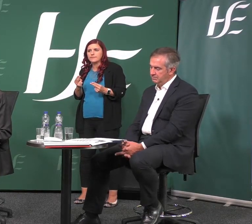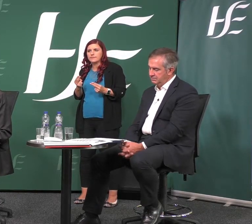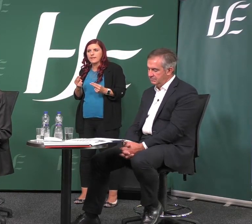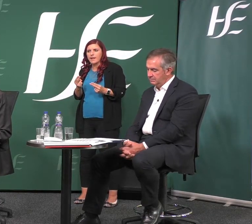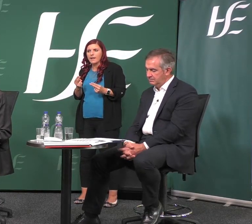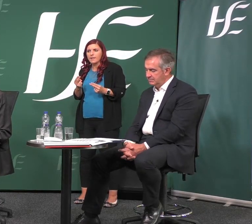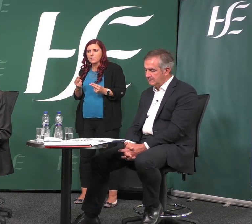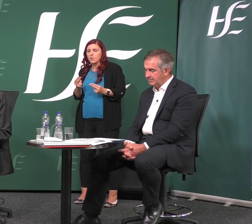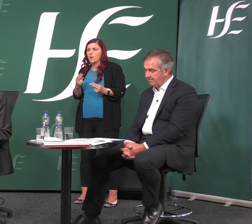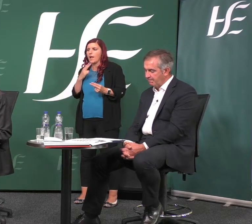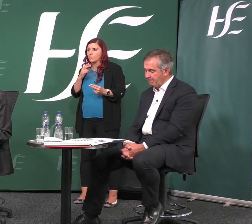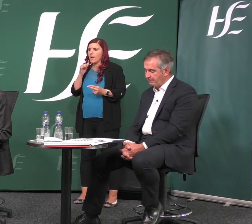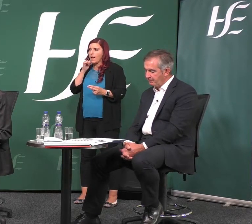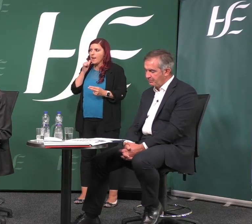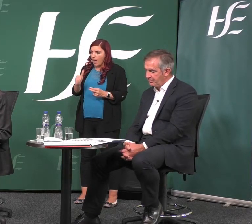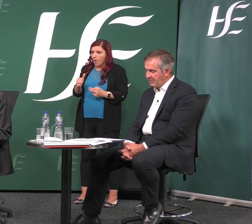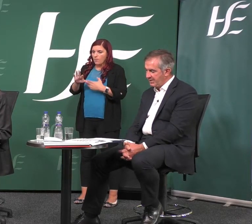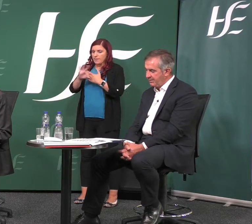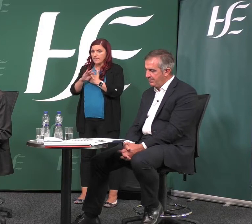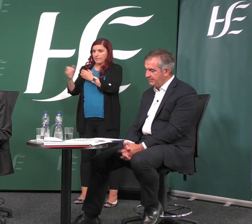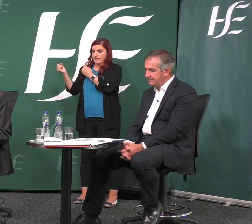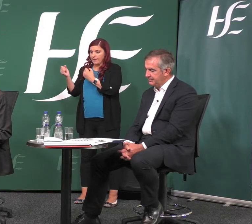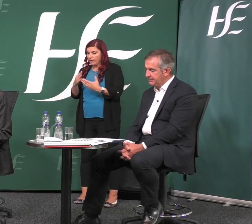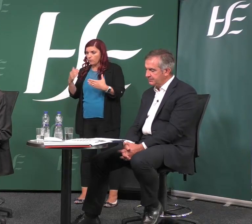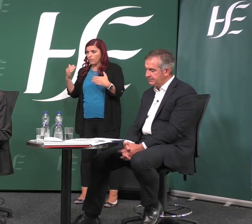allow the safe delivery of care.